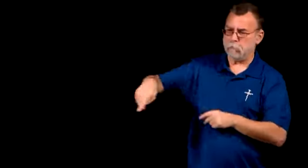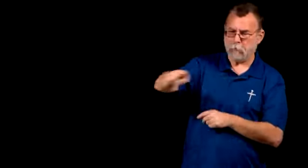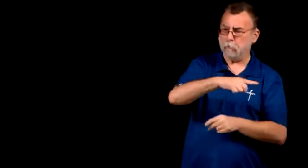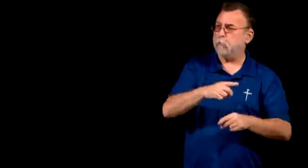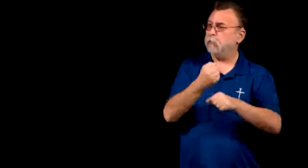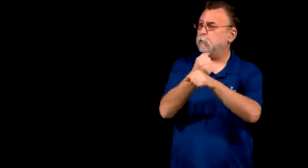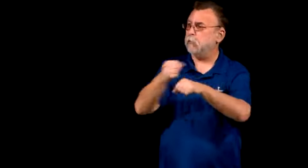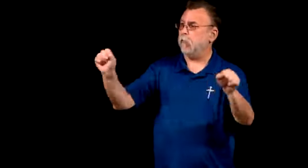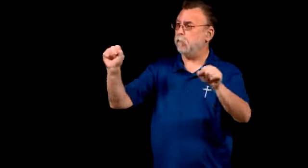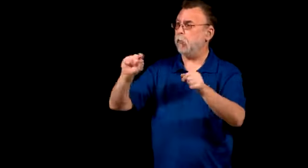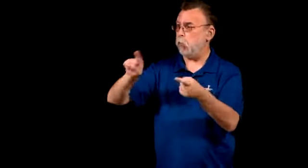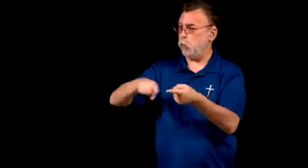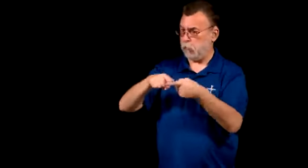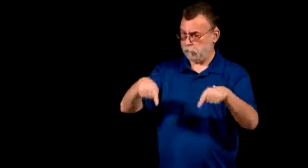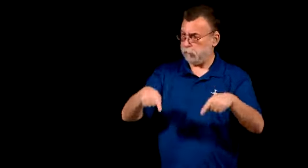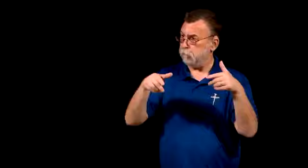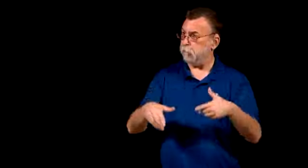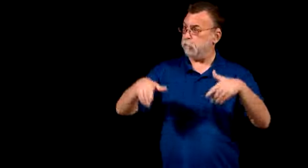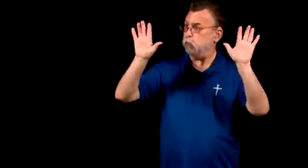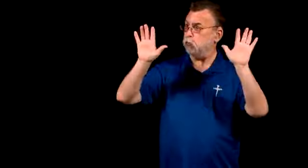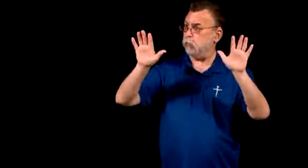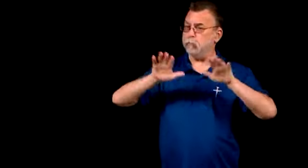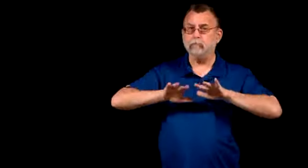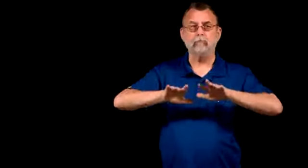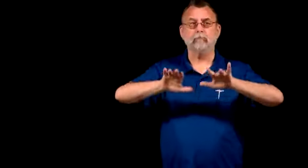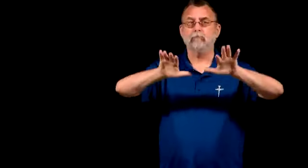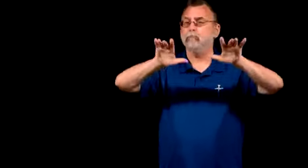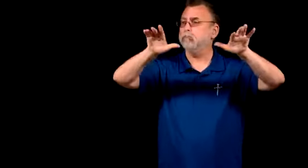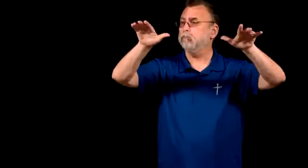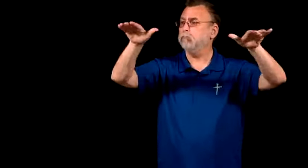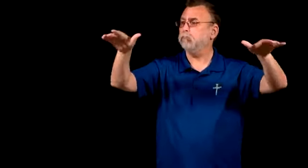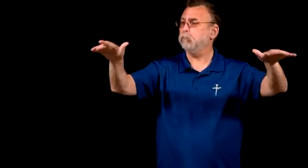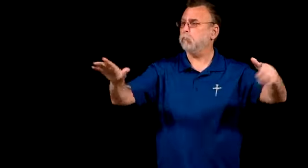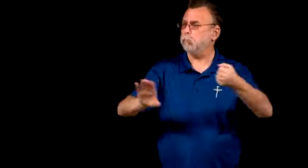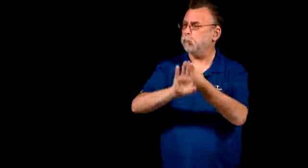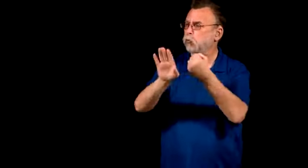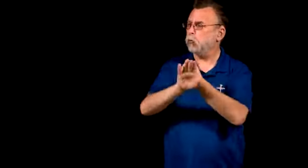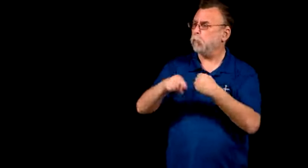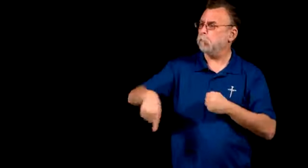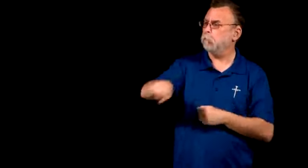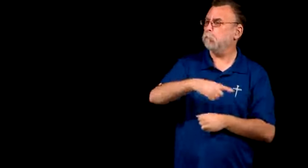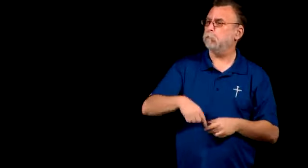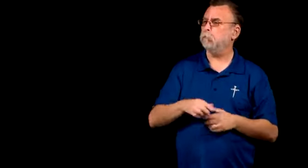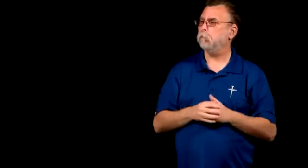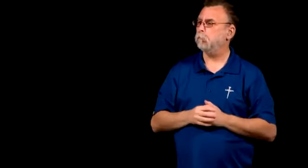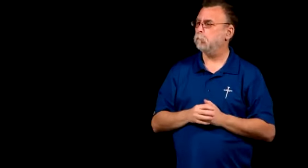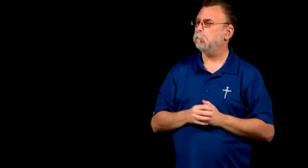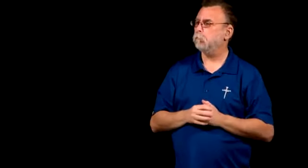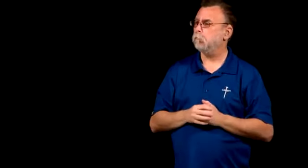and continue to build the relationship with you. And keep us safe as we